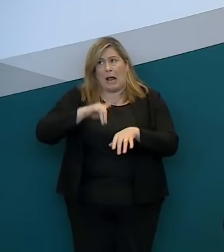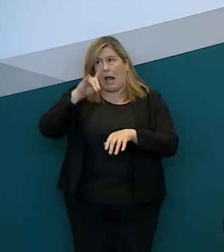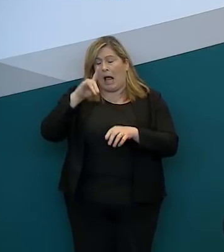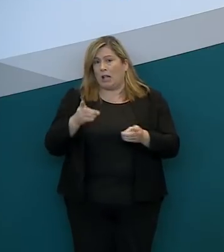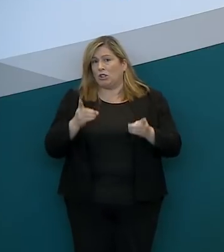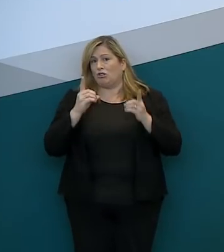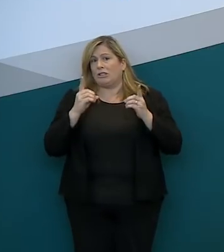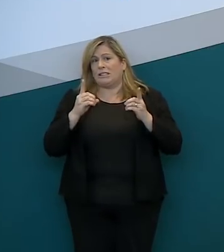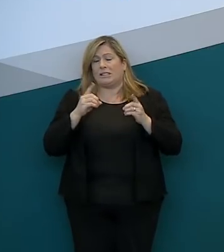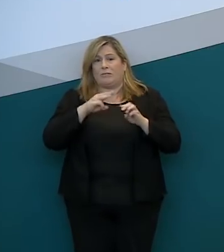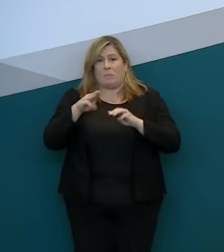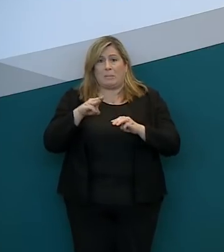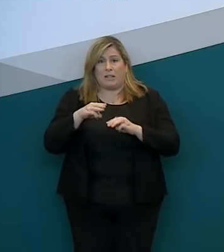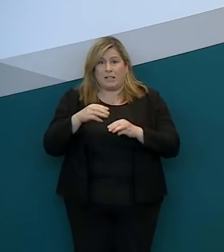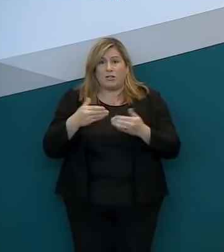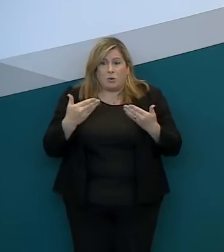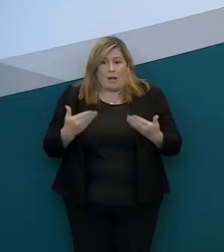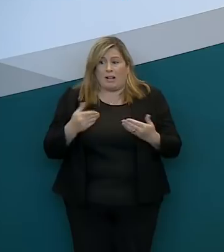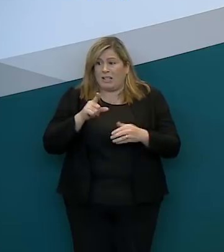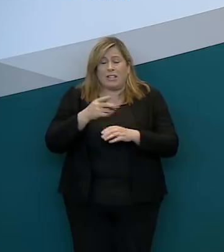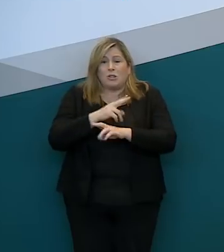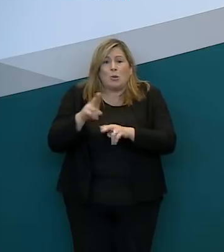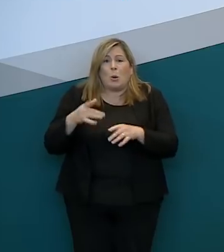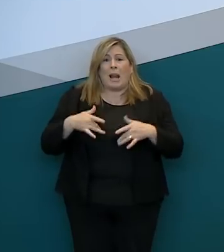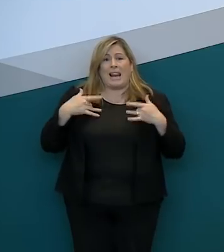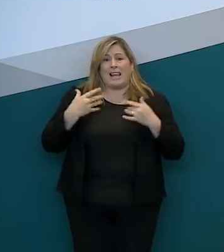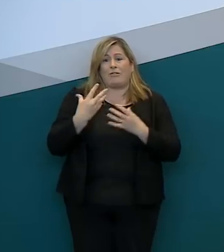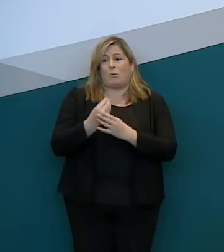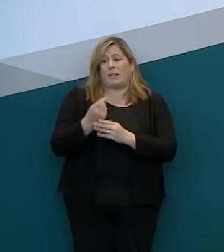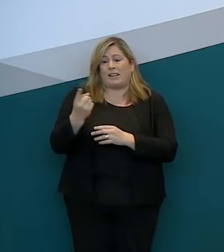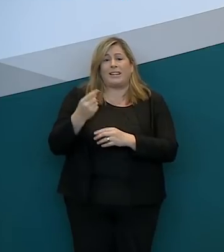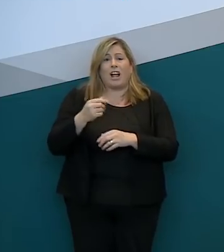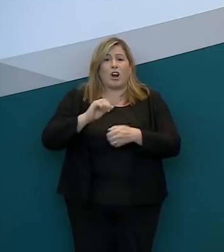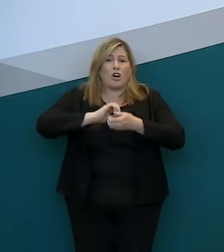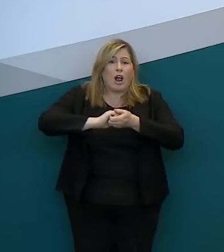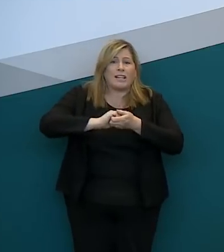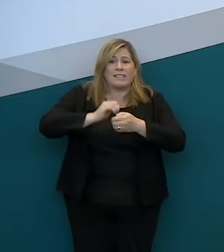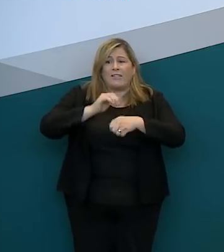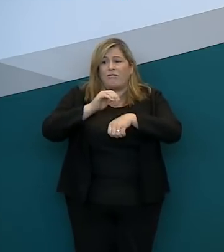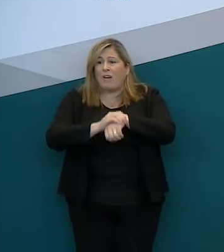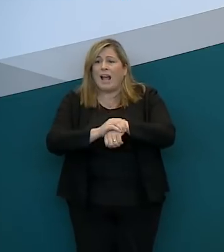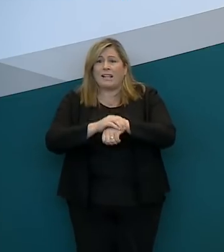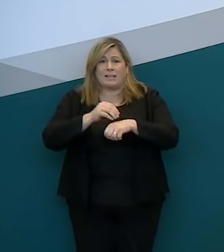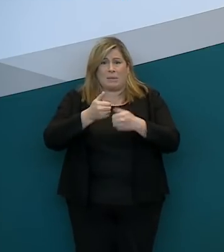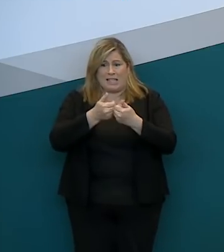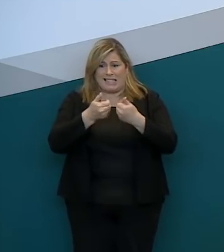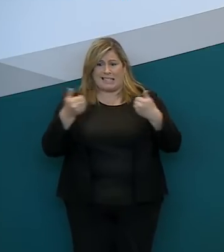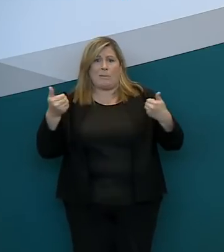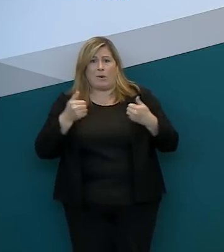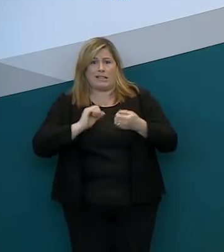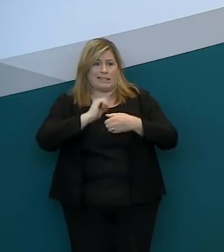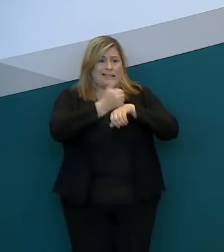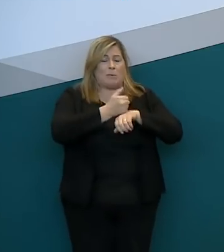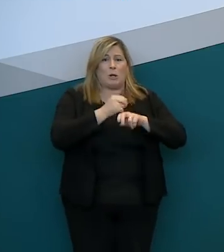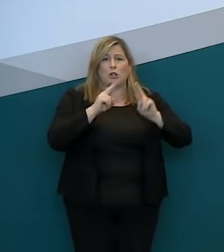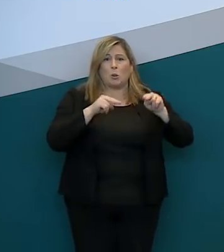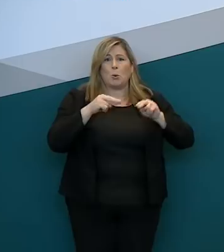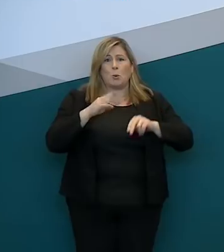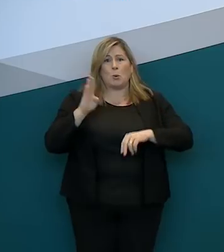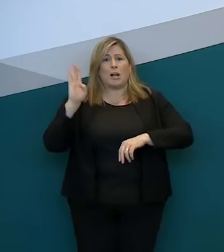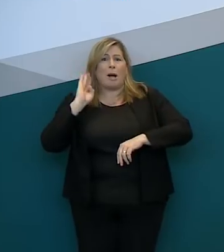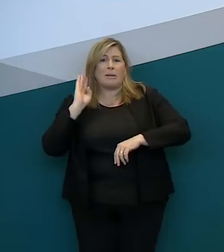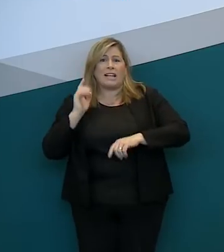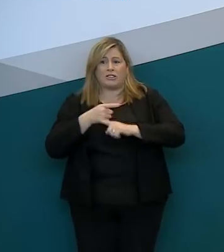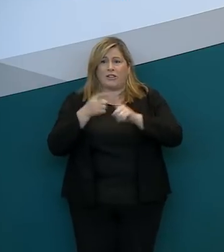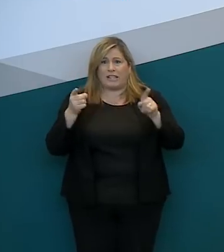such as they no longer live with their colleagues and friends. They've had to separate and live in accommodation that has been provided for them, so in order for